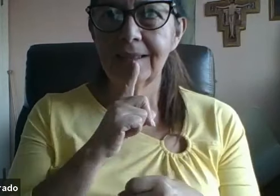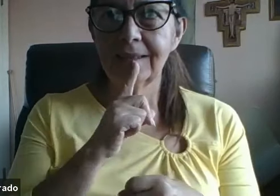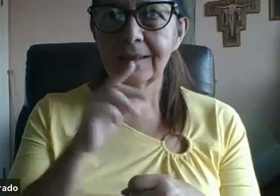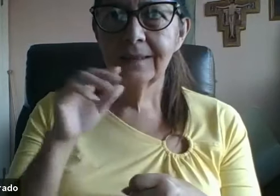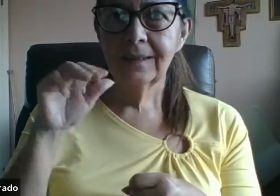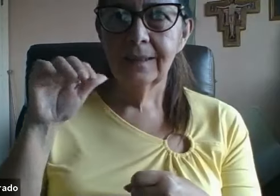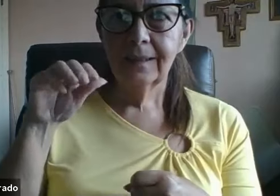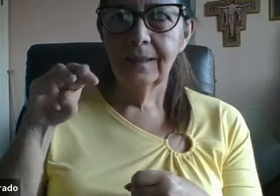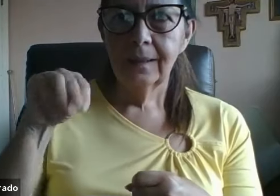is.